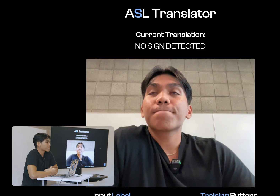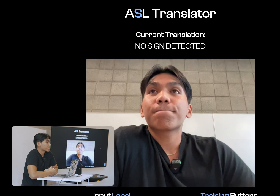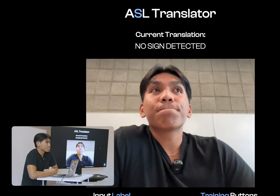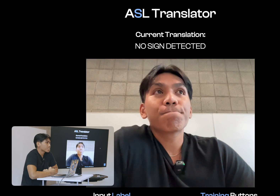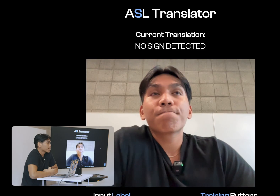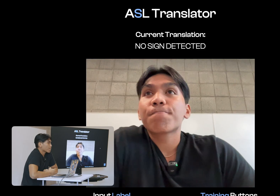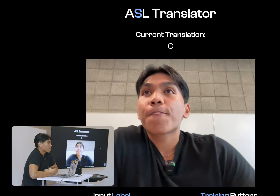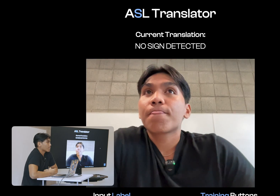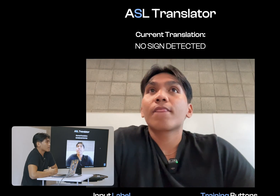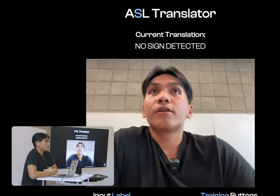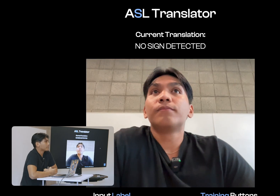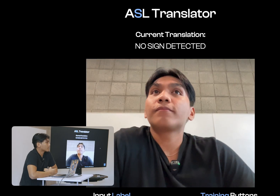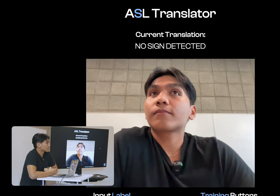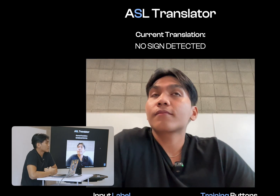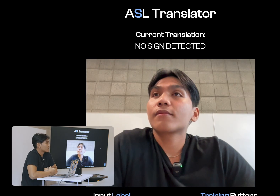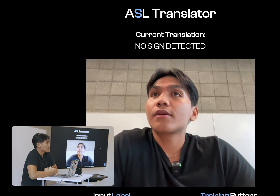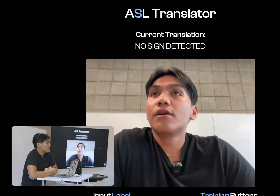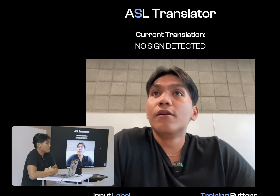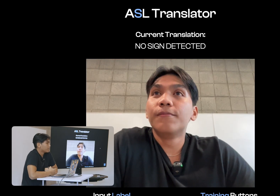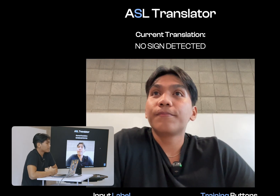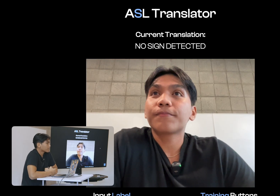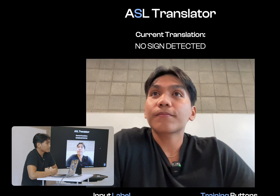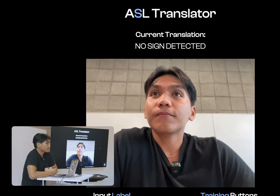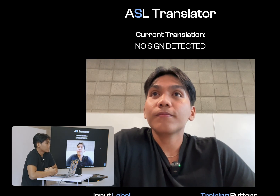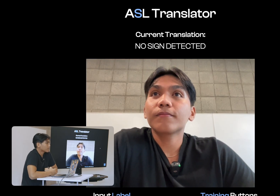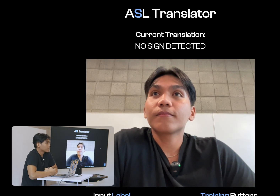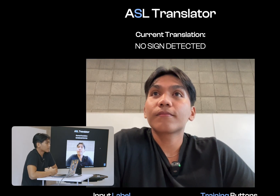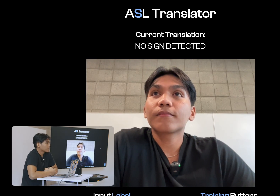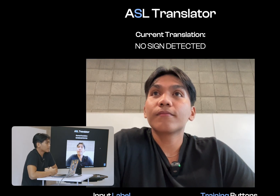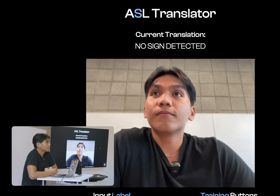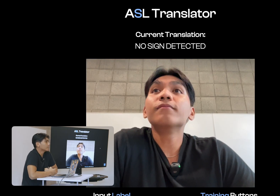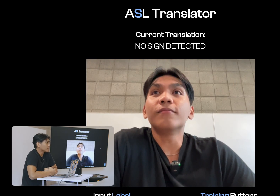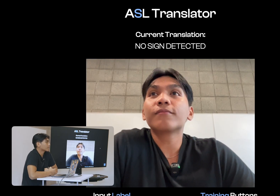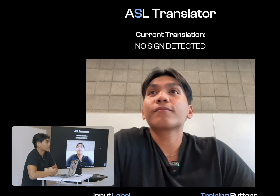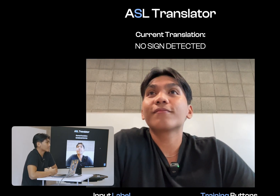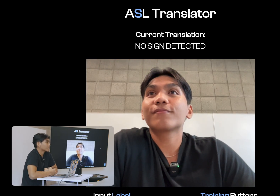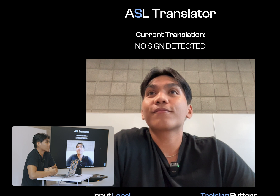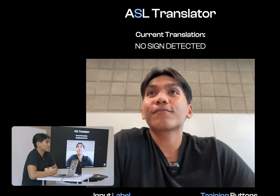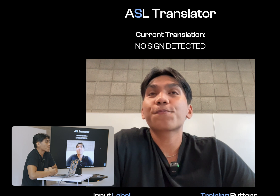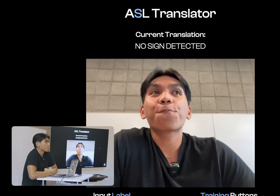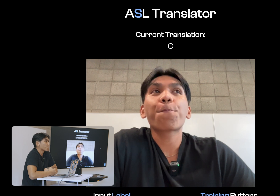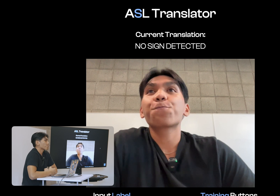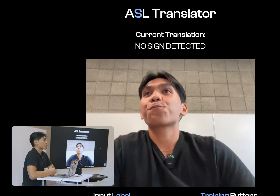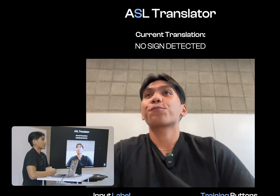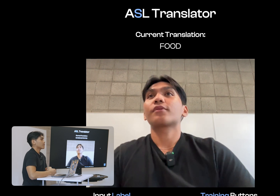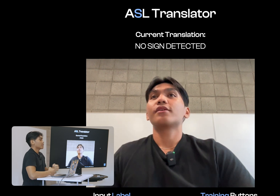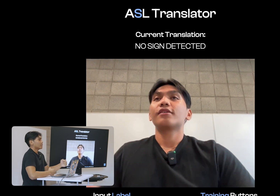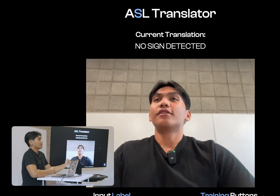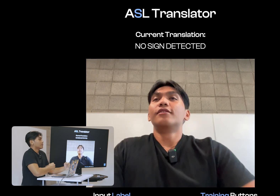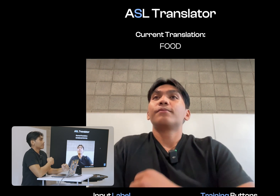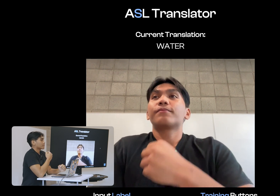idea, though. You could use like a hand pose, like a wireframe hand pose,